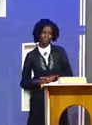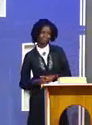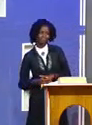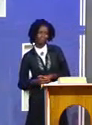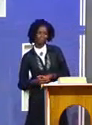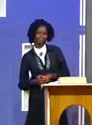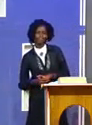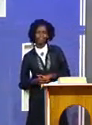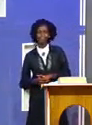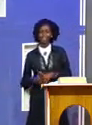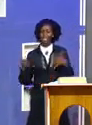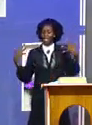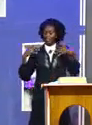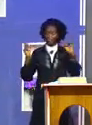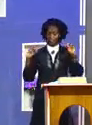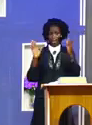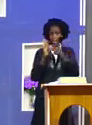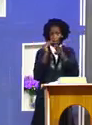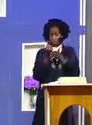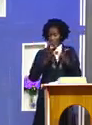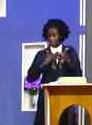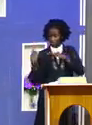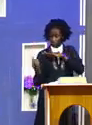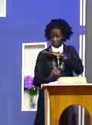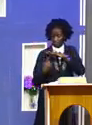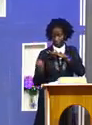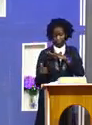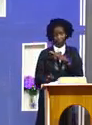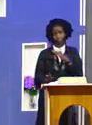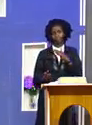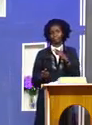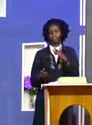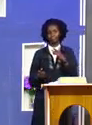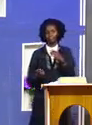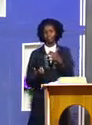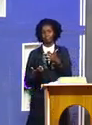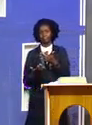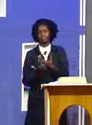Yes. Totya bw'oba ng'olina omuyaga gw'oyitamu.